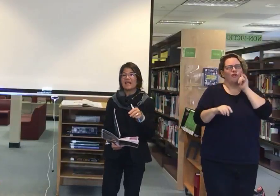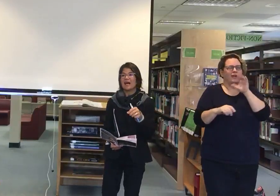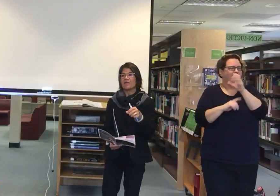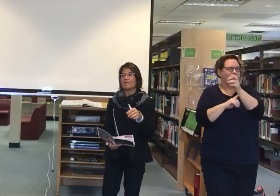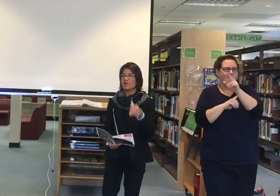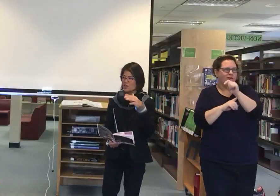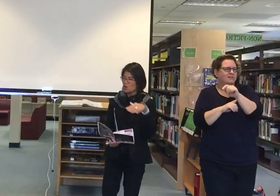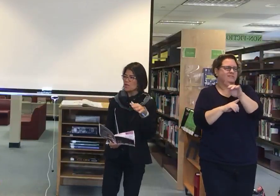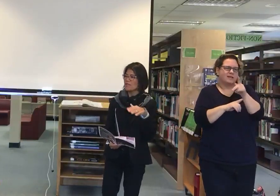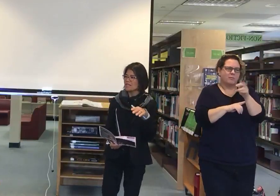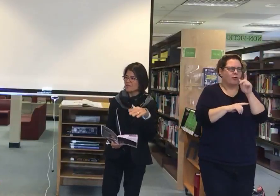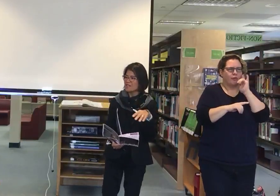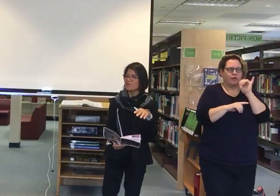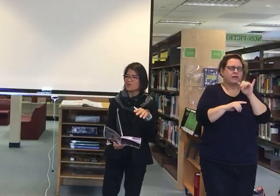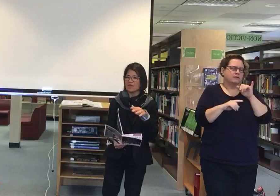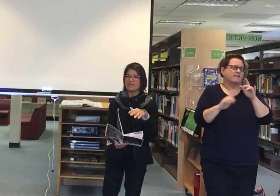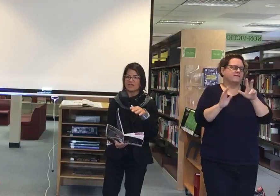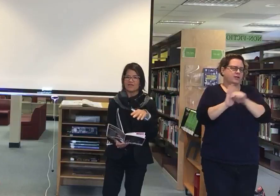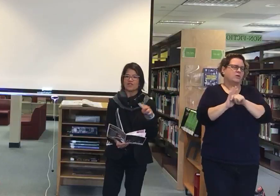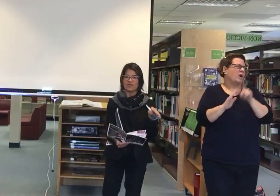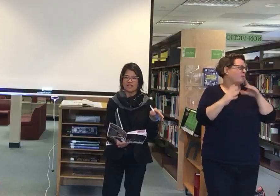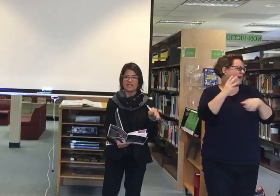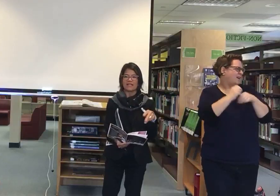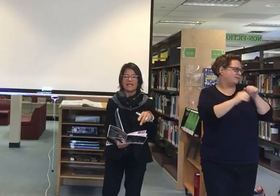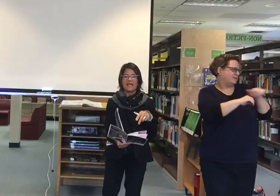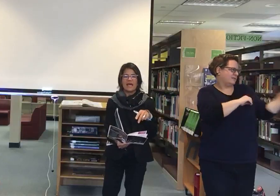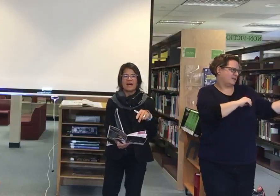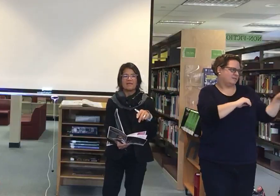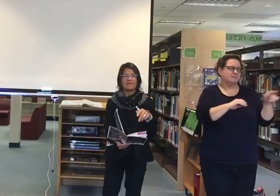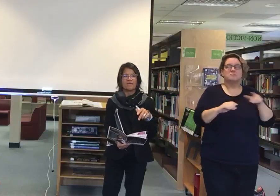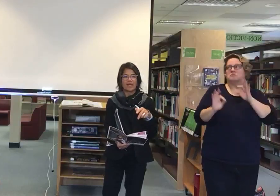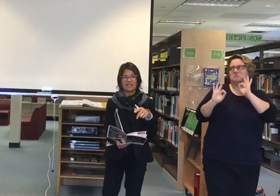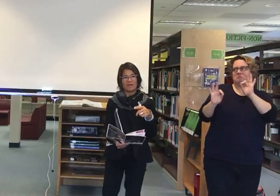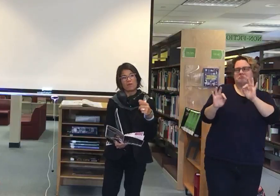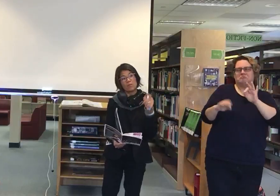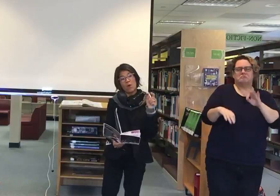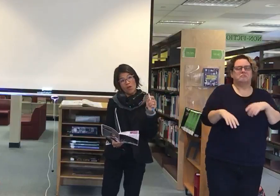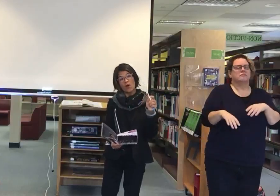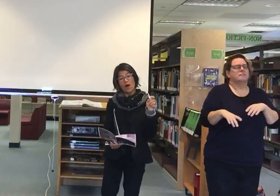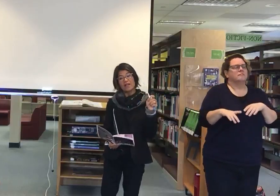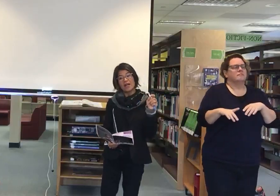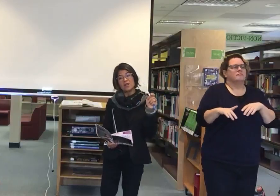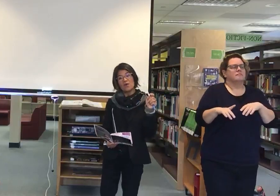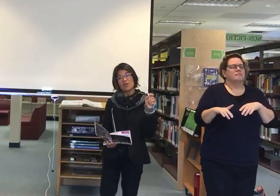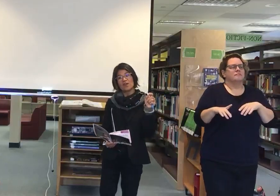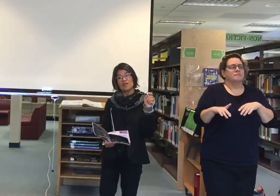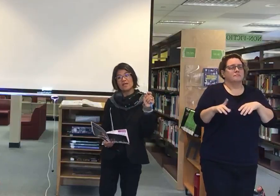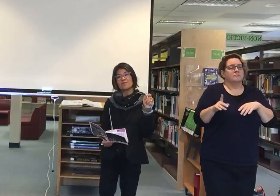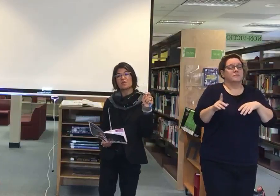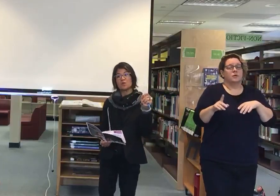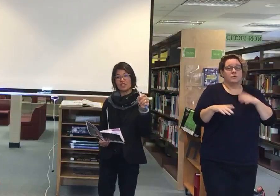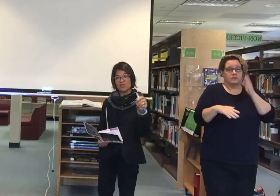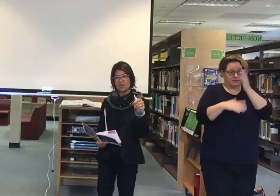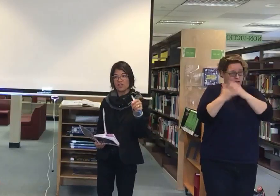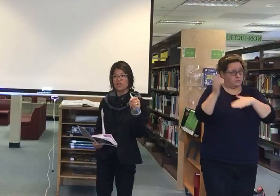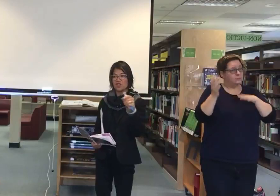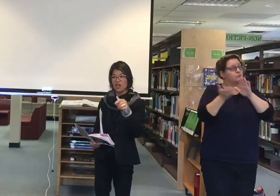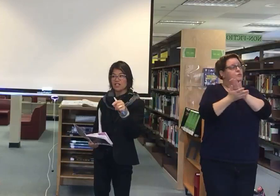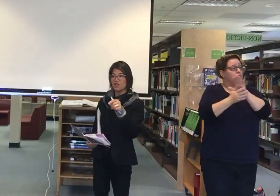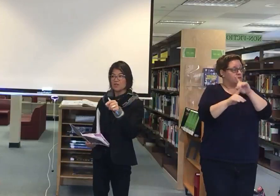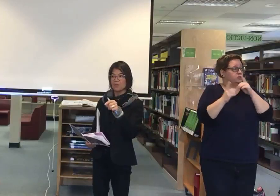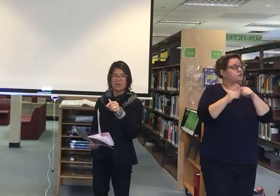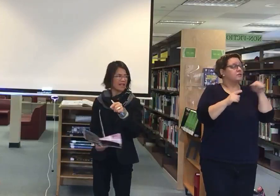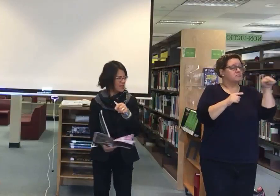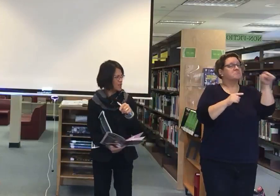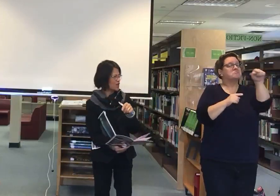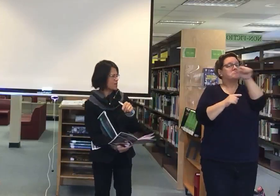resources that shows some of the differences between the different services. Because although I know that there are some school districts that are